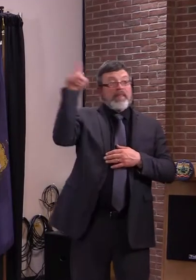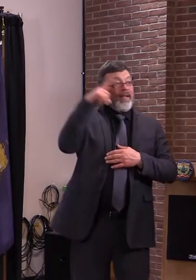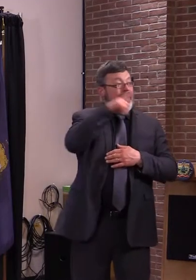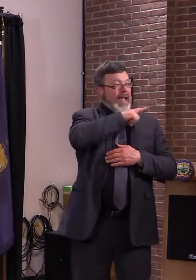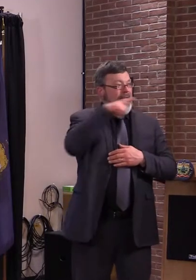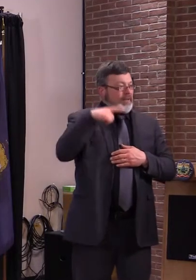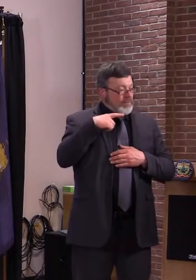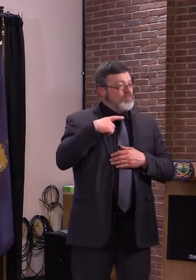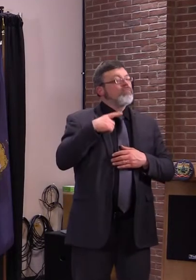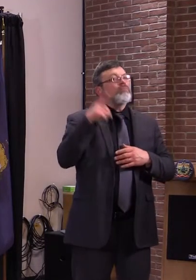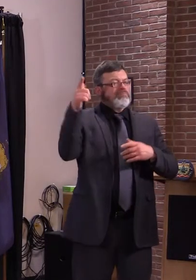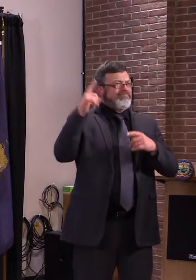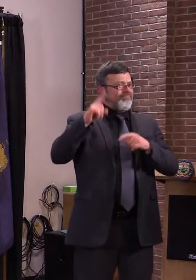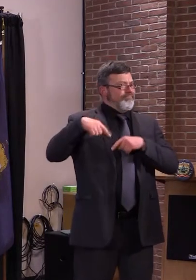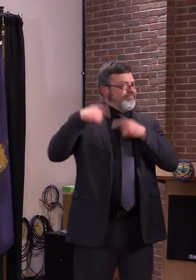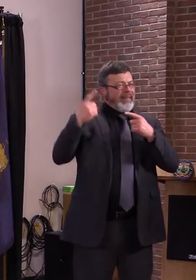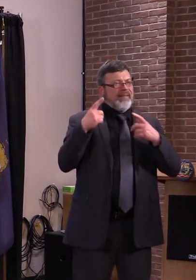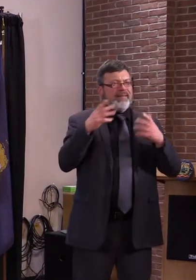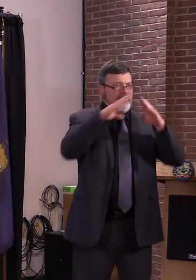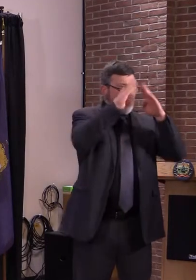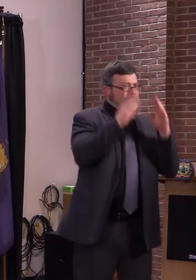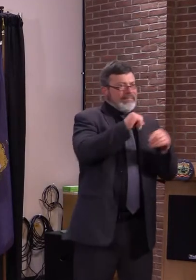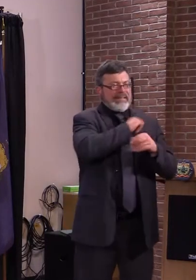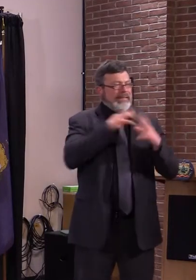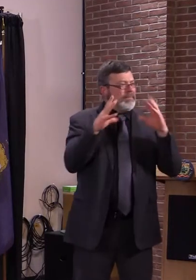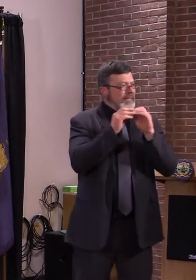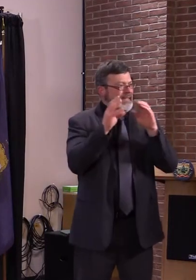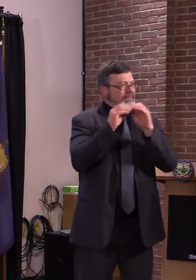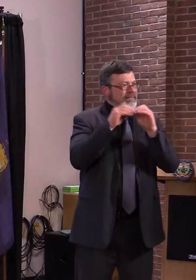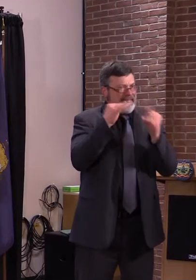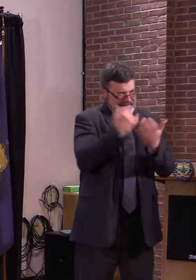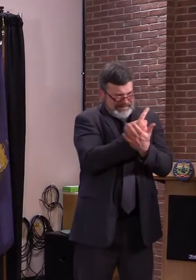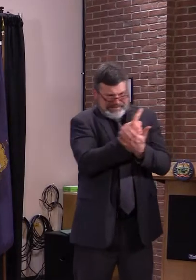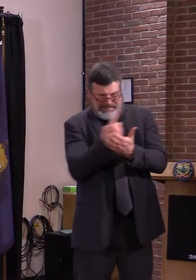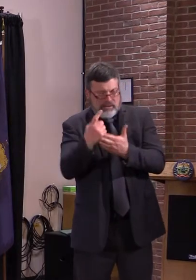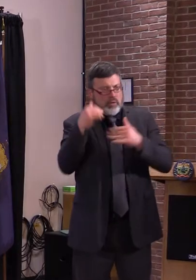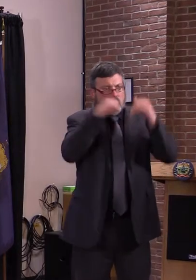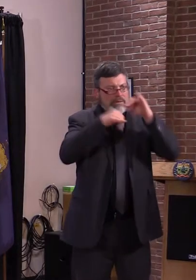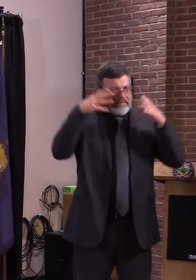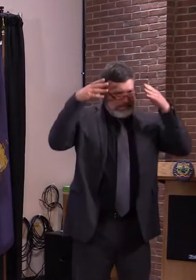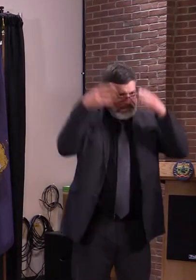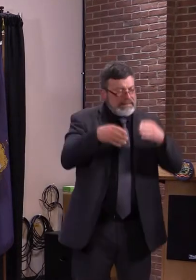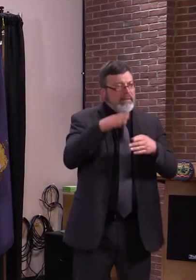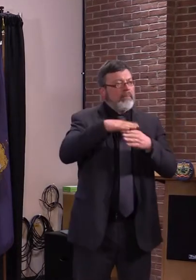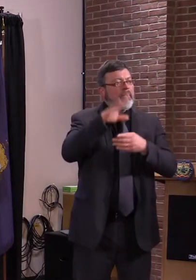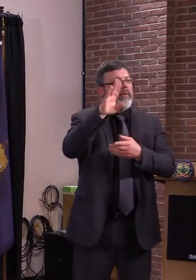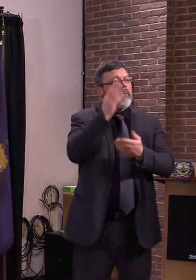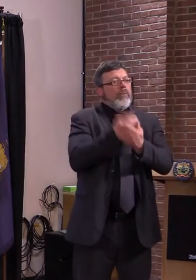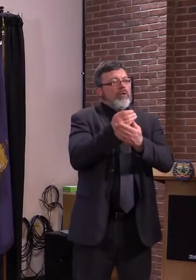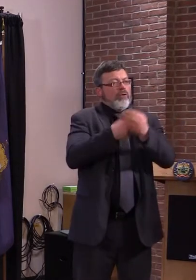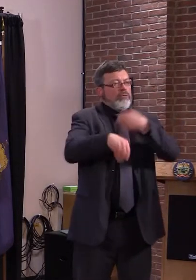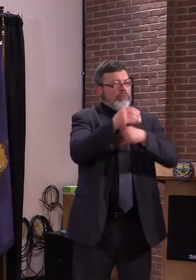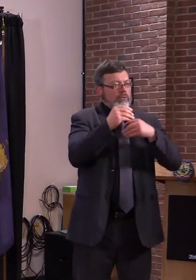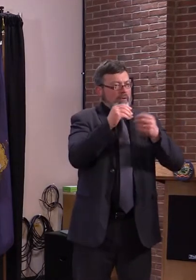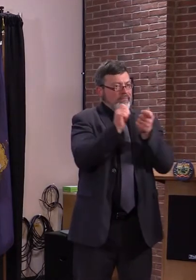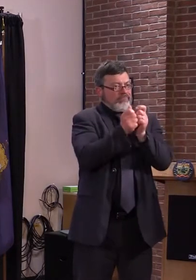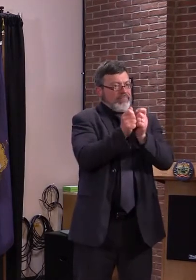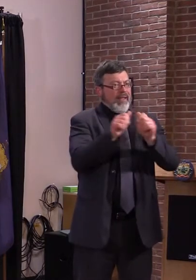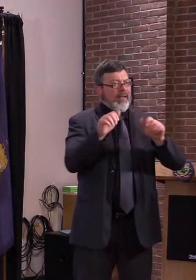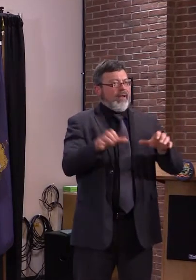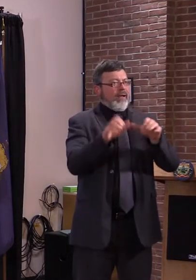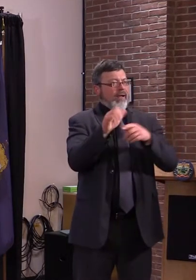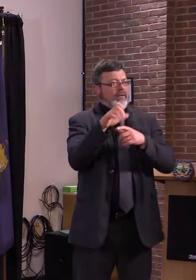their differences on the budget adjustment bill, and I'm hoping they address some of the issues that I have as well. As a